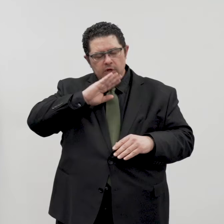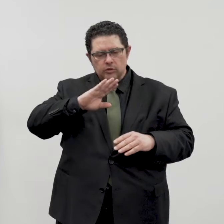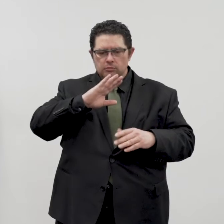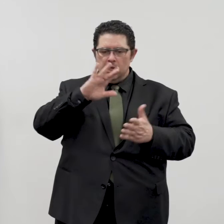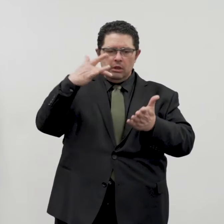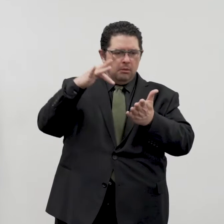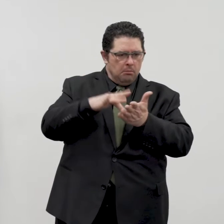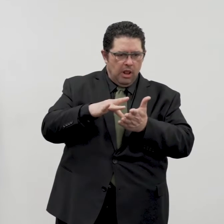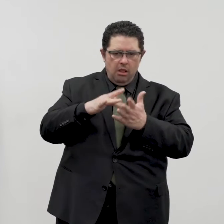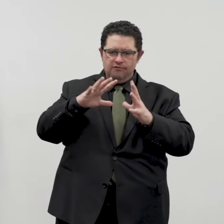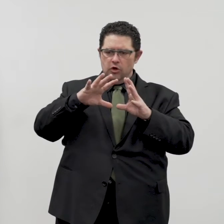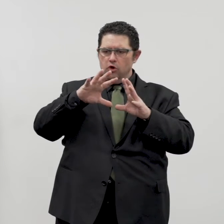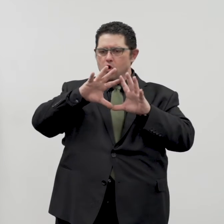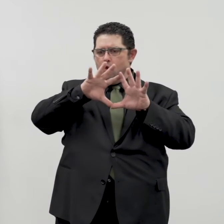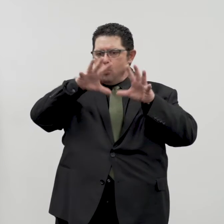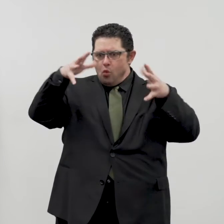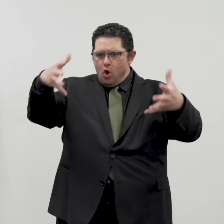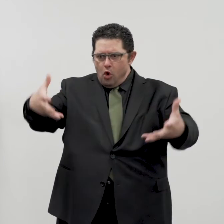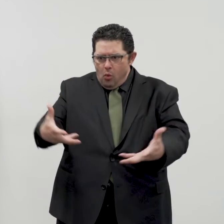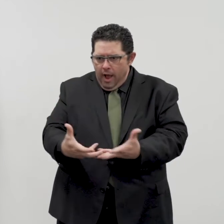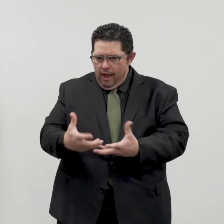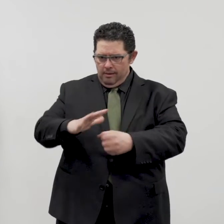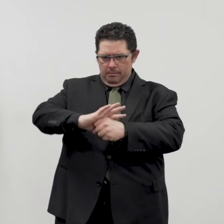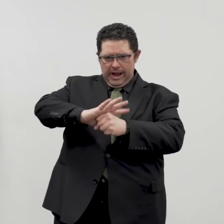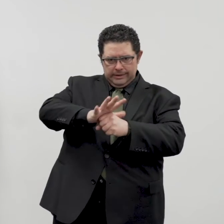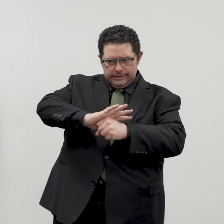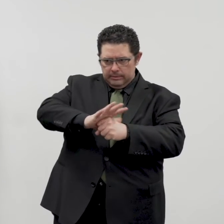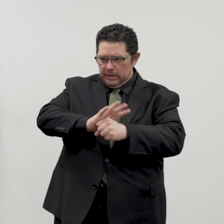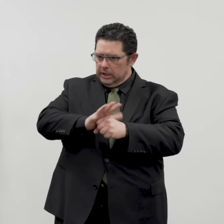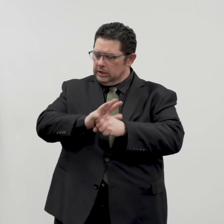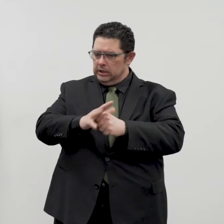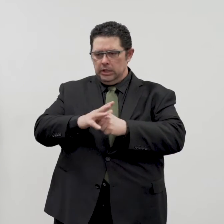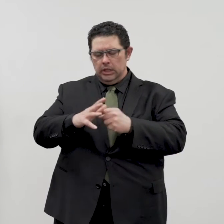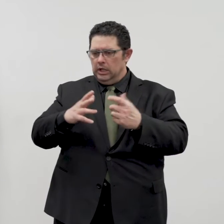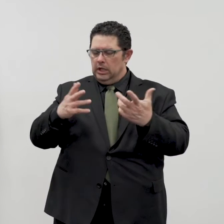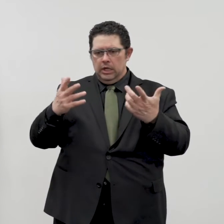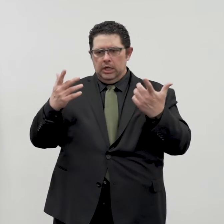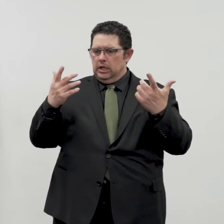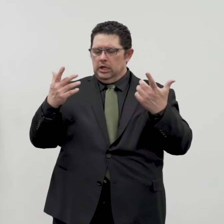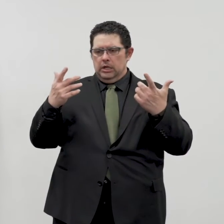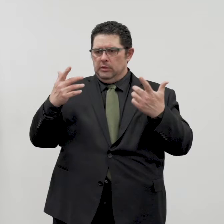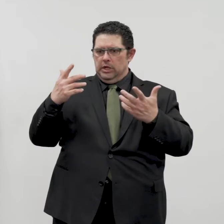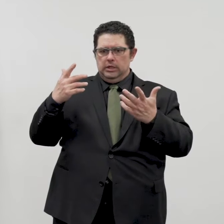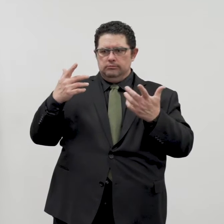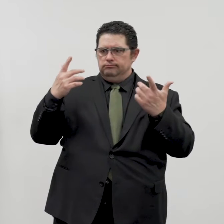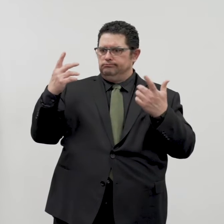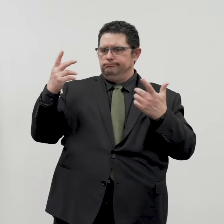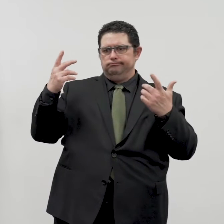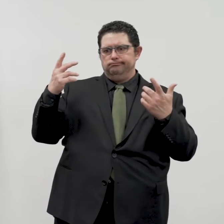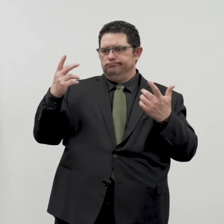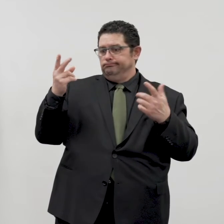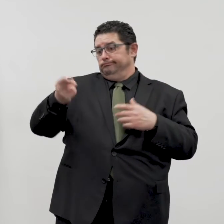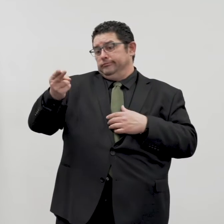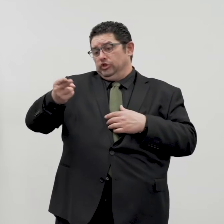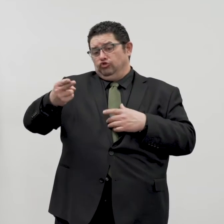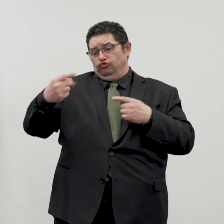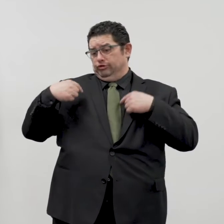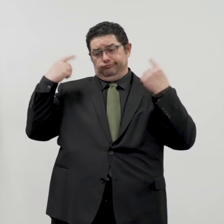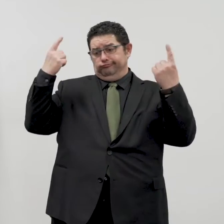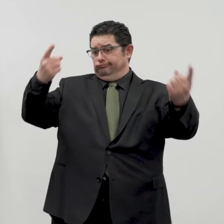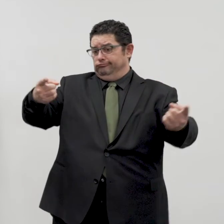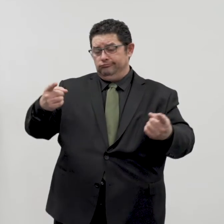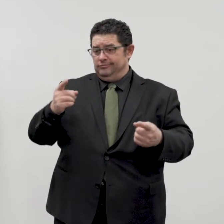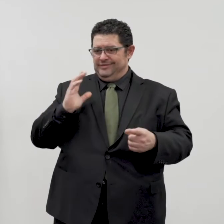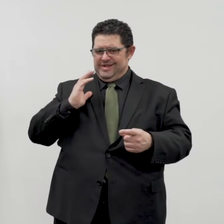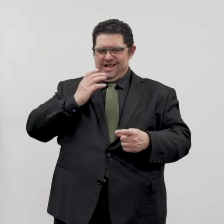middle of a worldwide pandemic, which is historic. It's one of the it's our 9/11 of